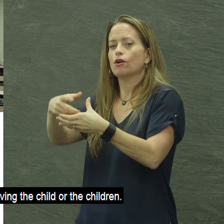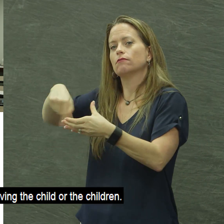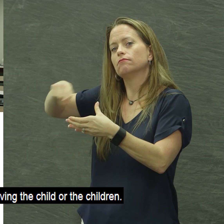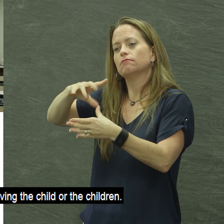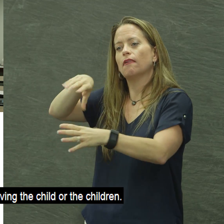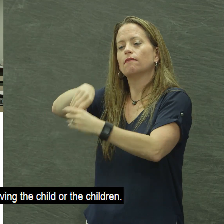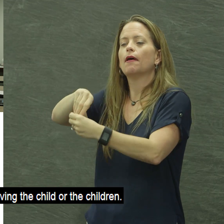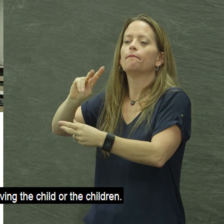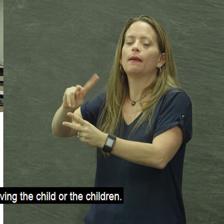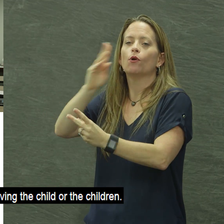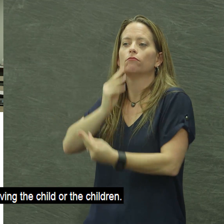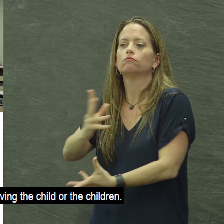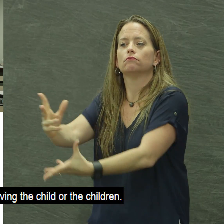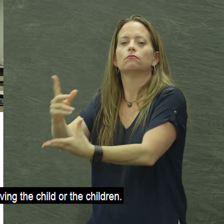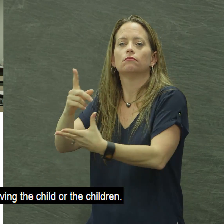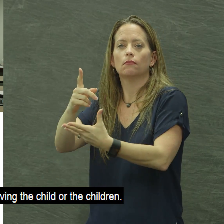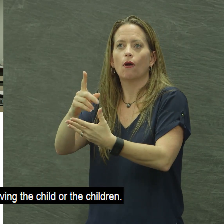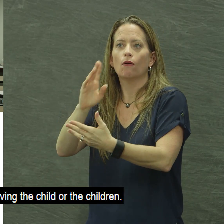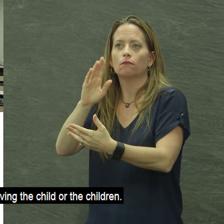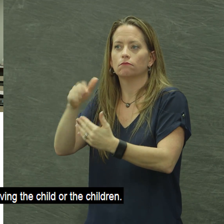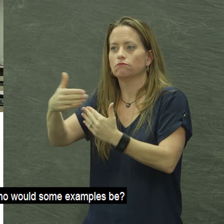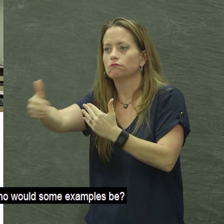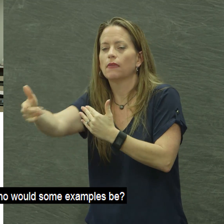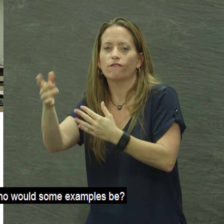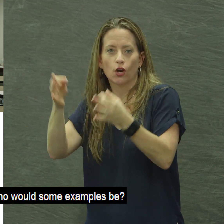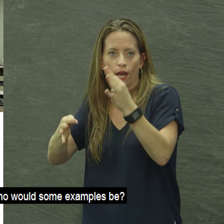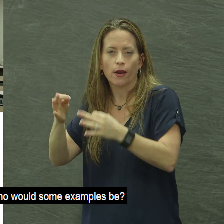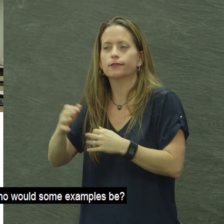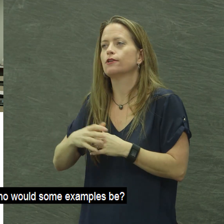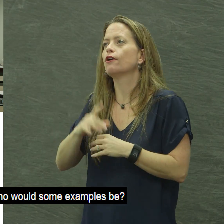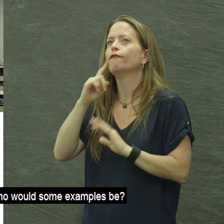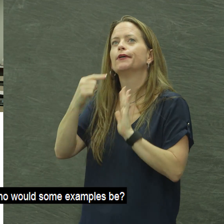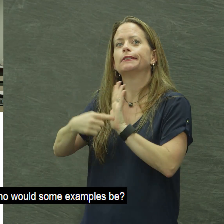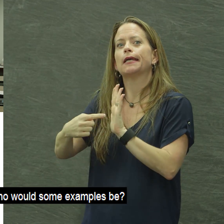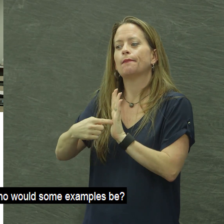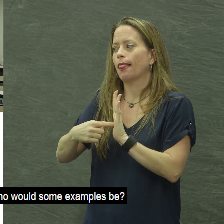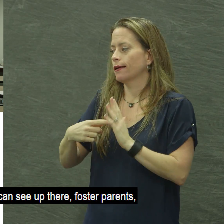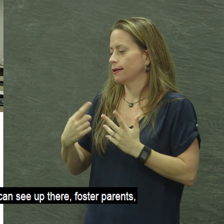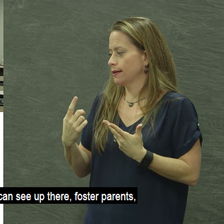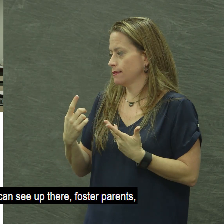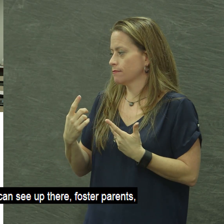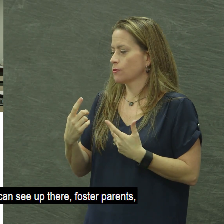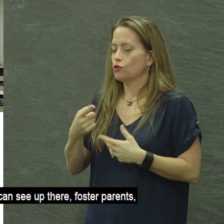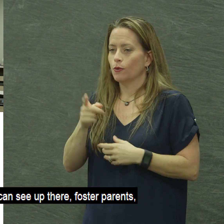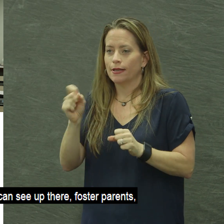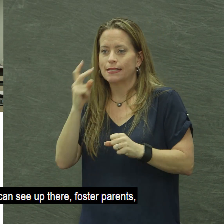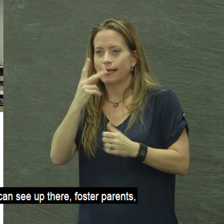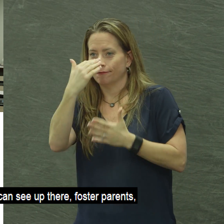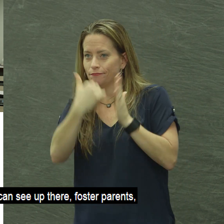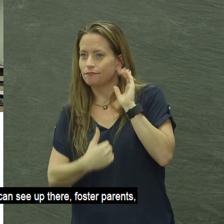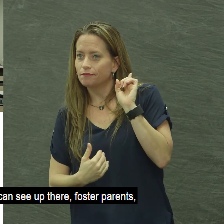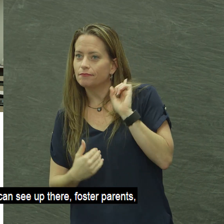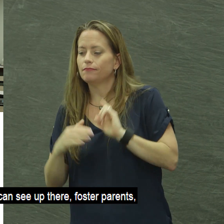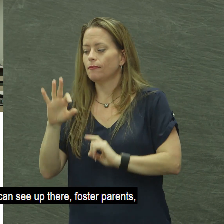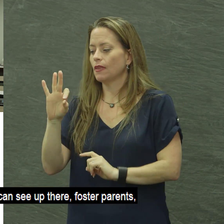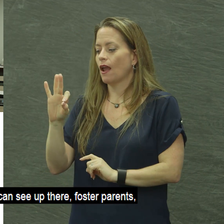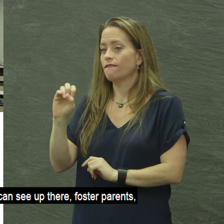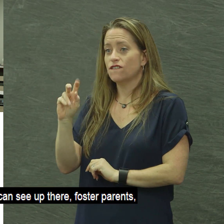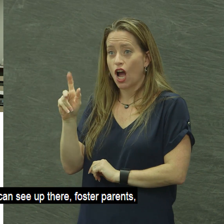involving the child or the children. So who would some examples be? As you can see up there, foster